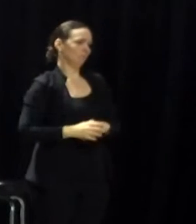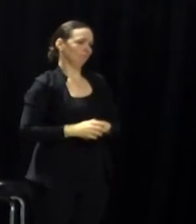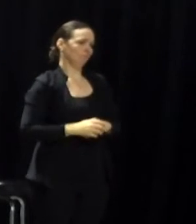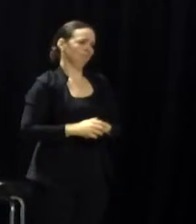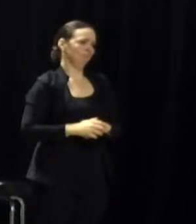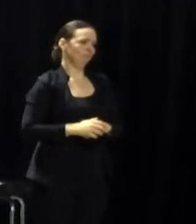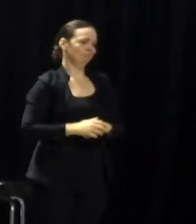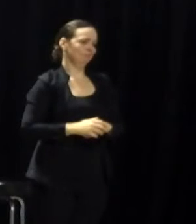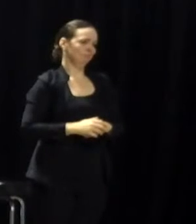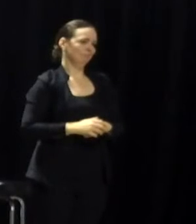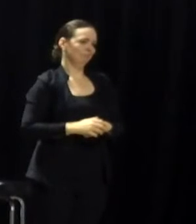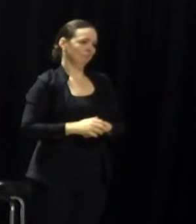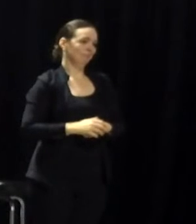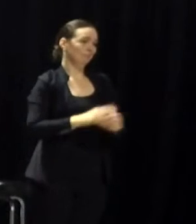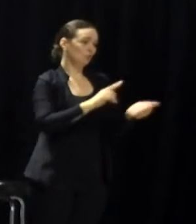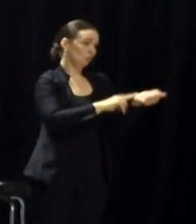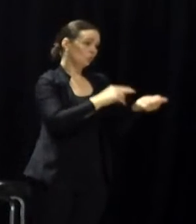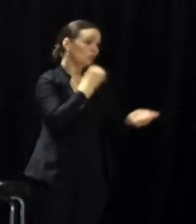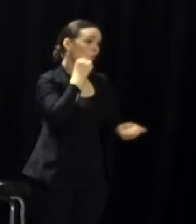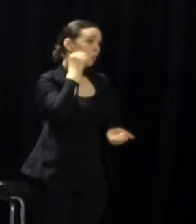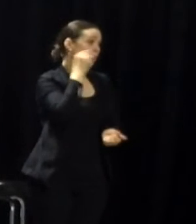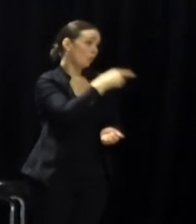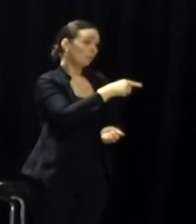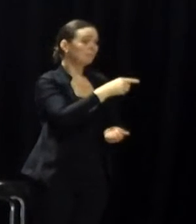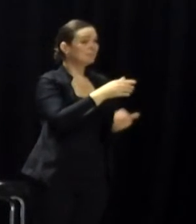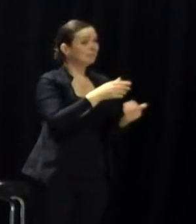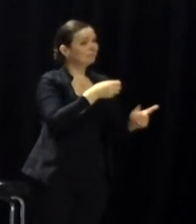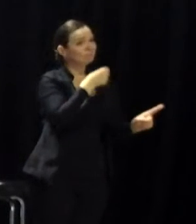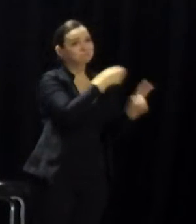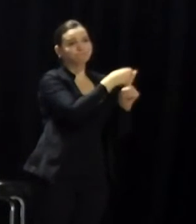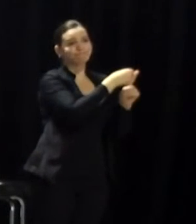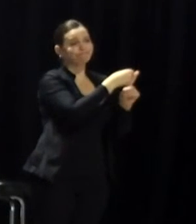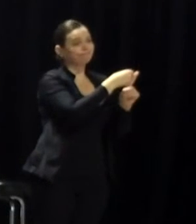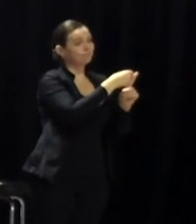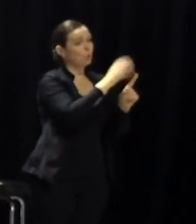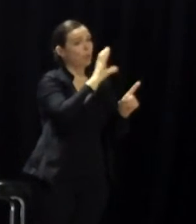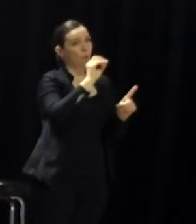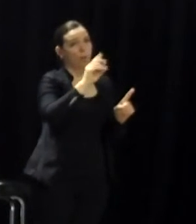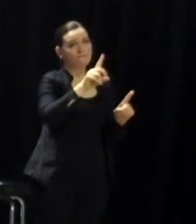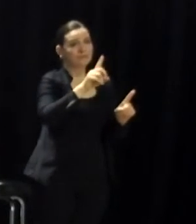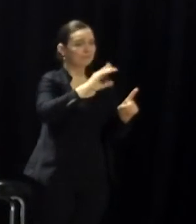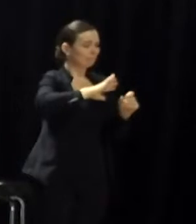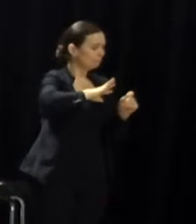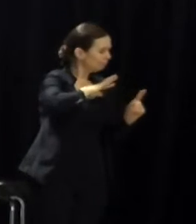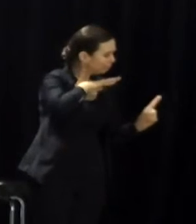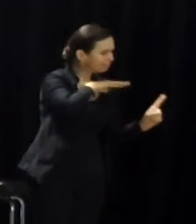really sick and go to the hospital, and some aren't going home.